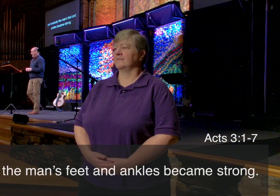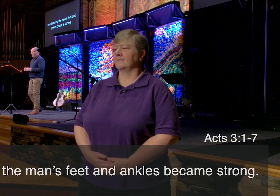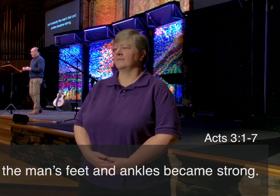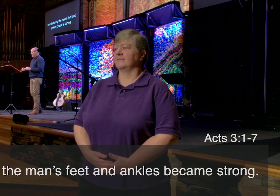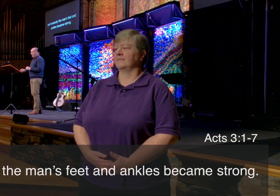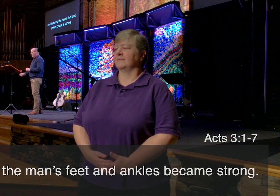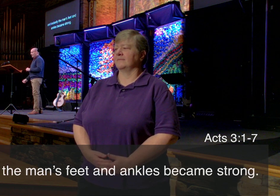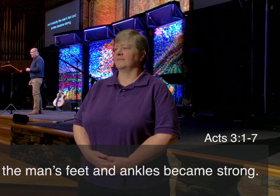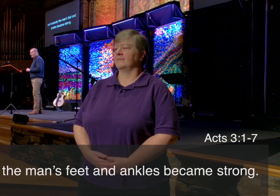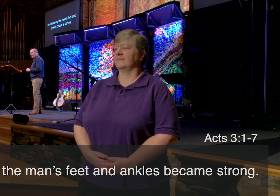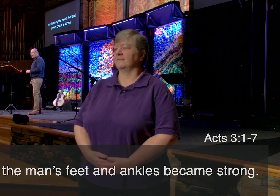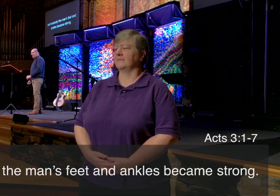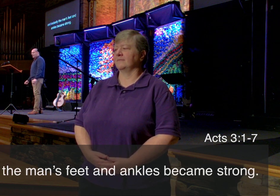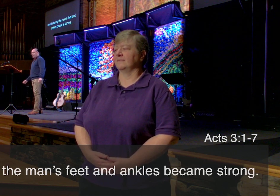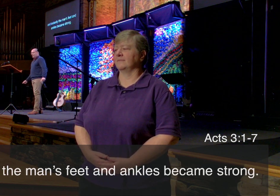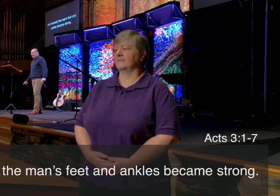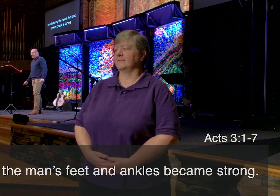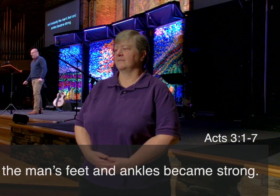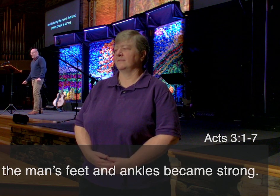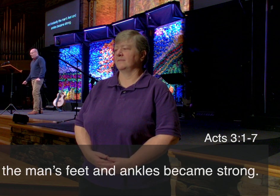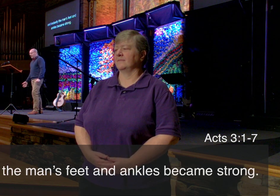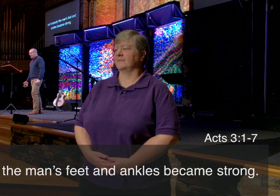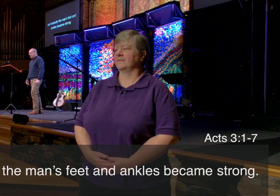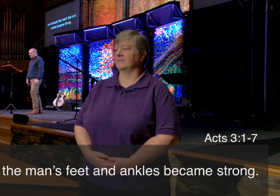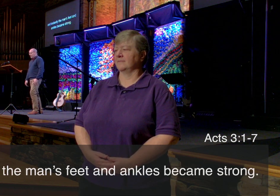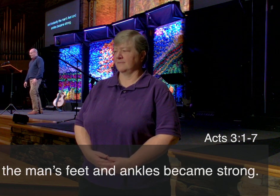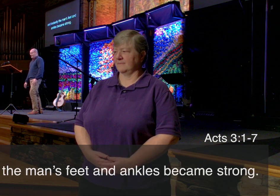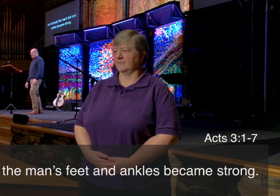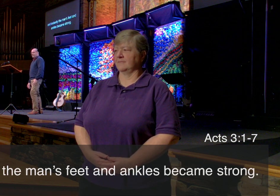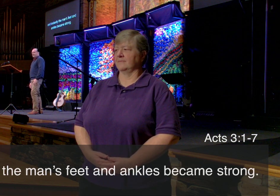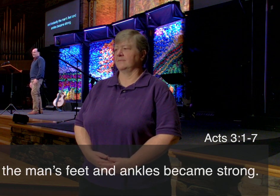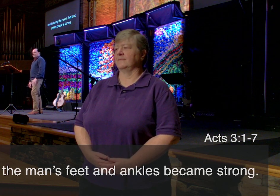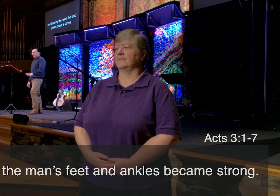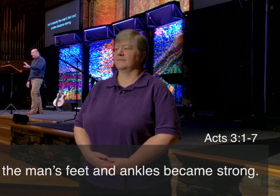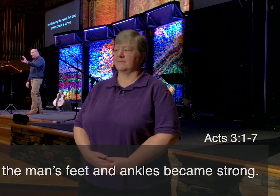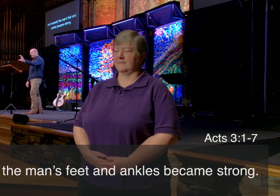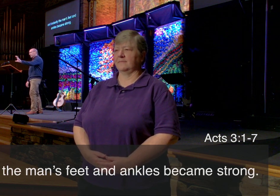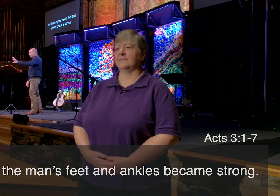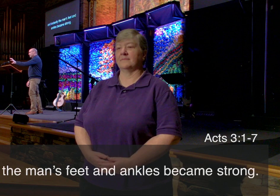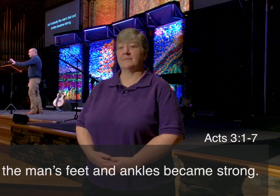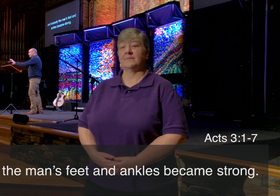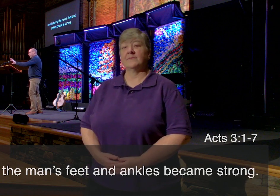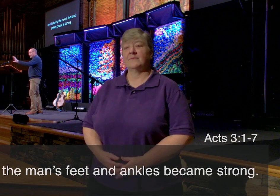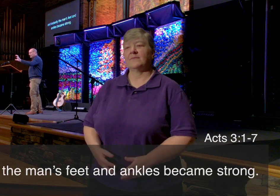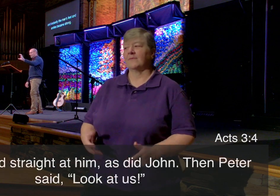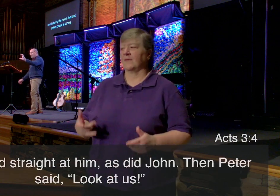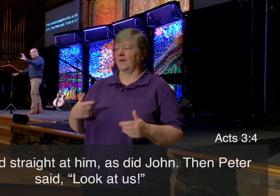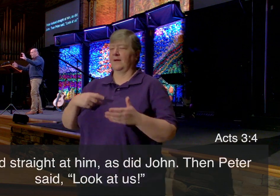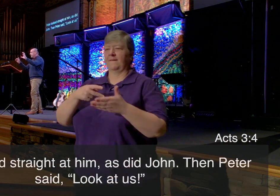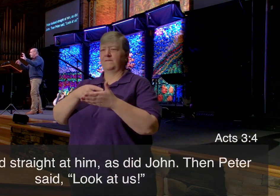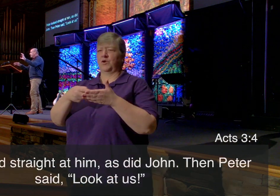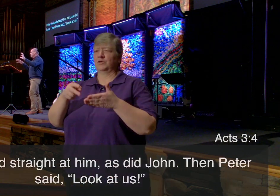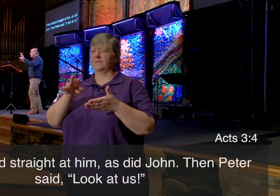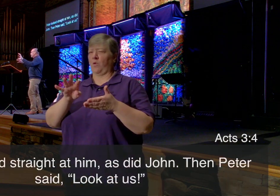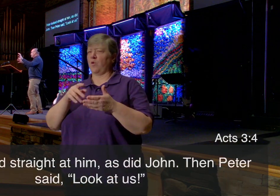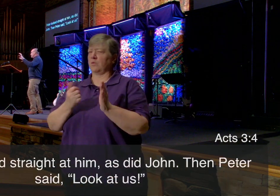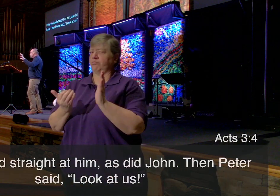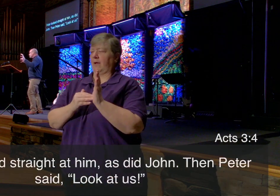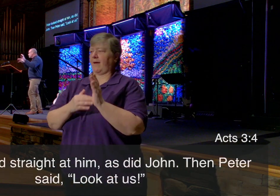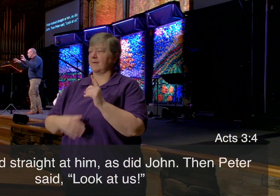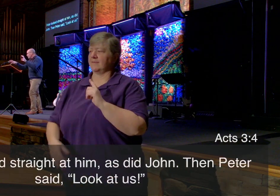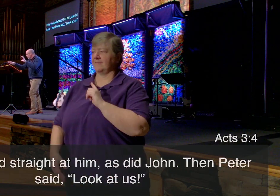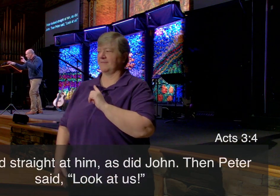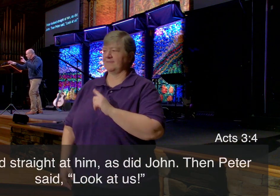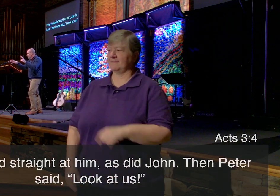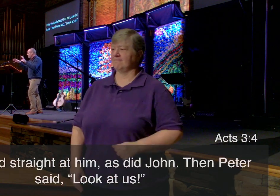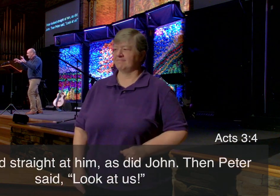and instantly the man's feet and ankles became strong. I want to look at this verse 4 once again.